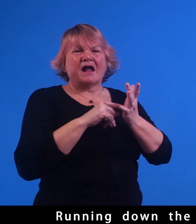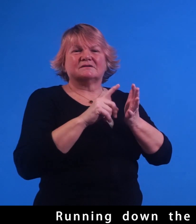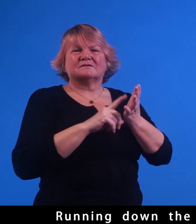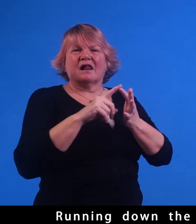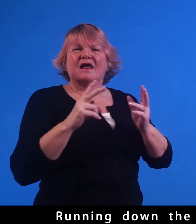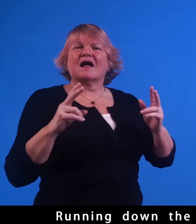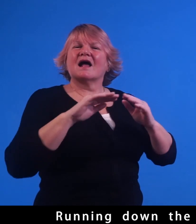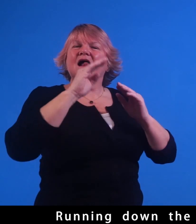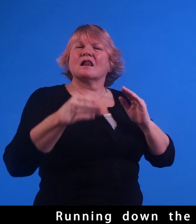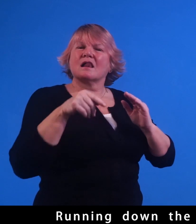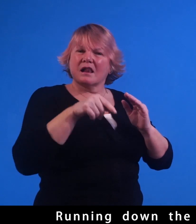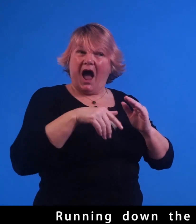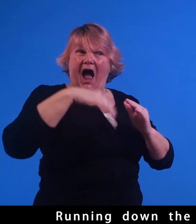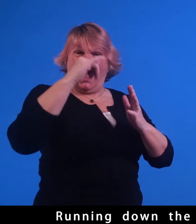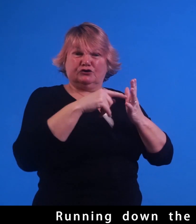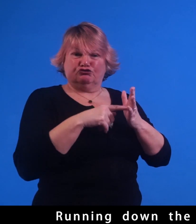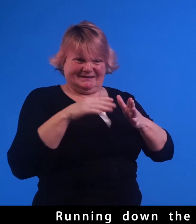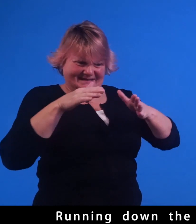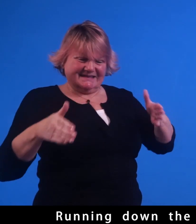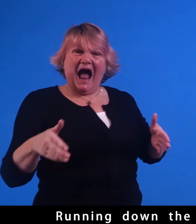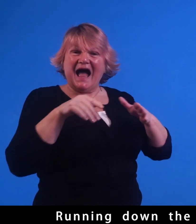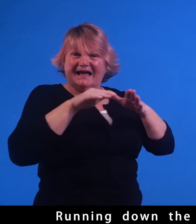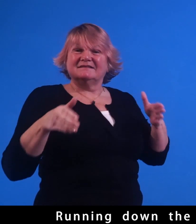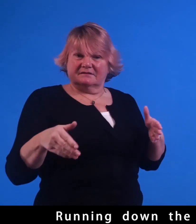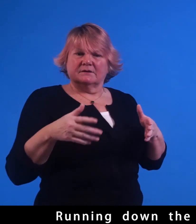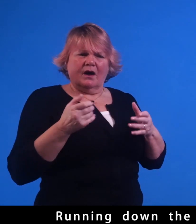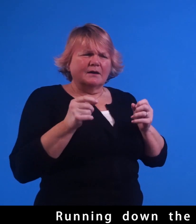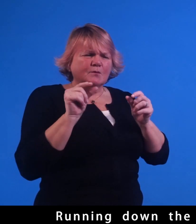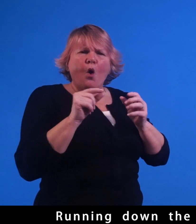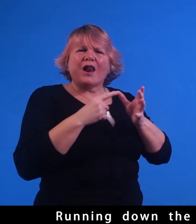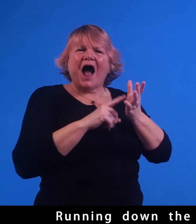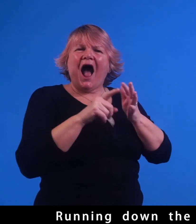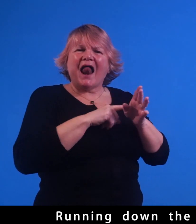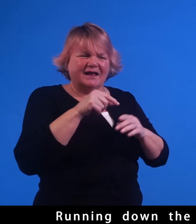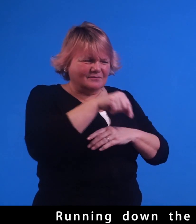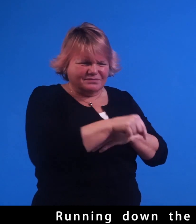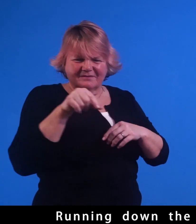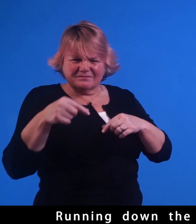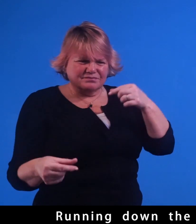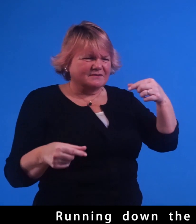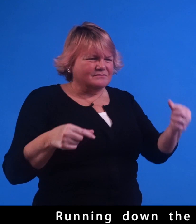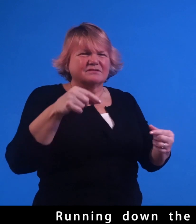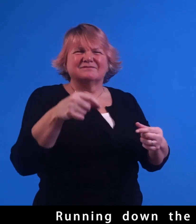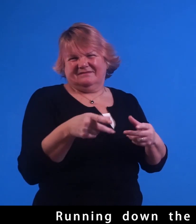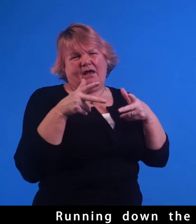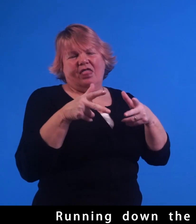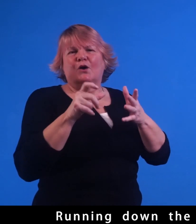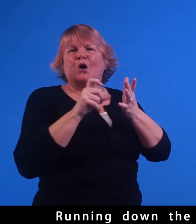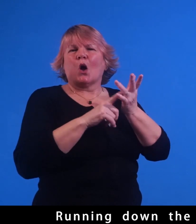Running down the sides of Castle Hill and the High Street were tiny alleyways, or